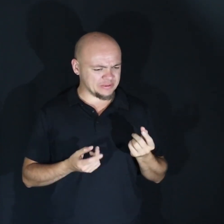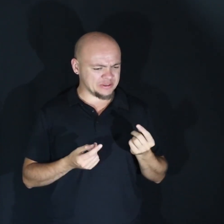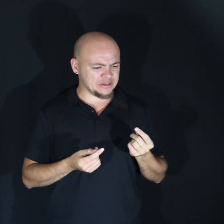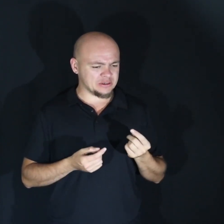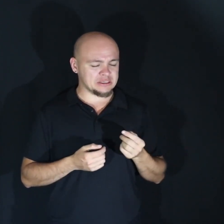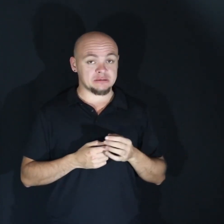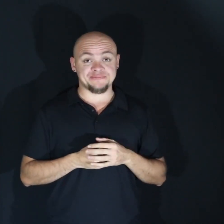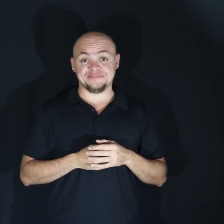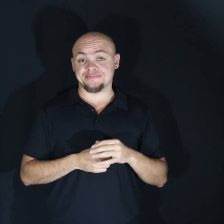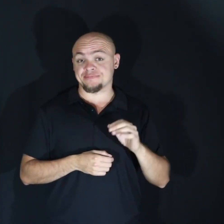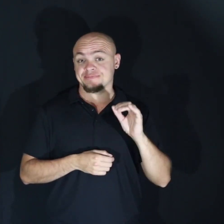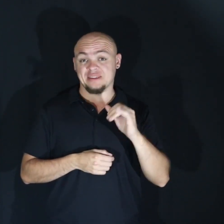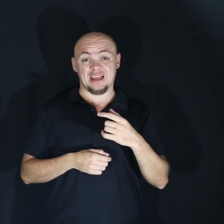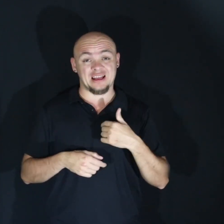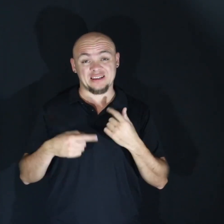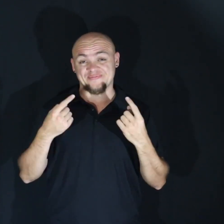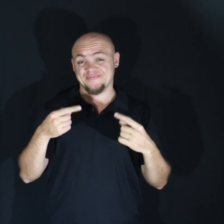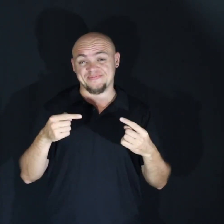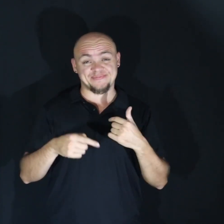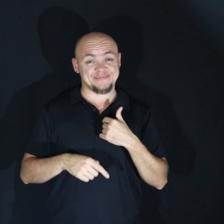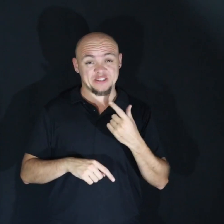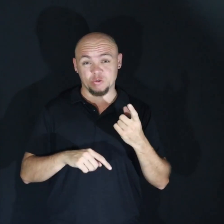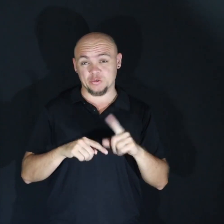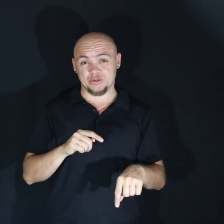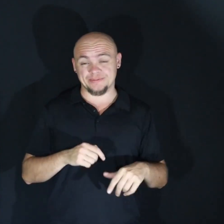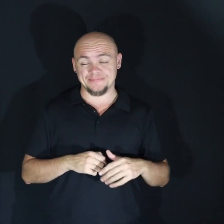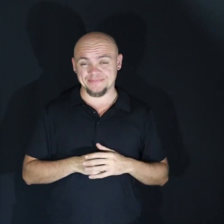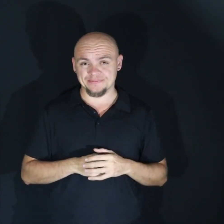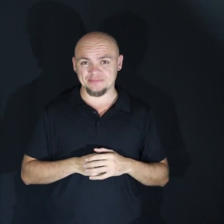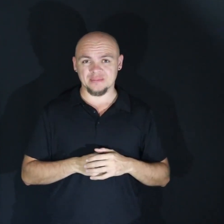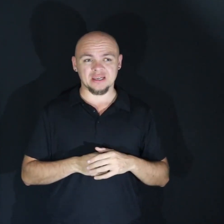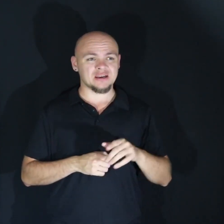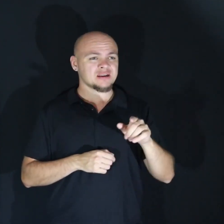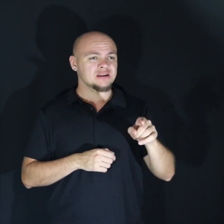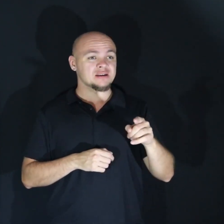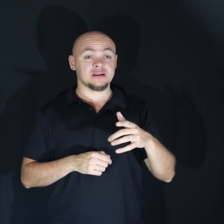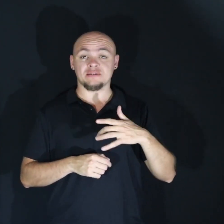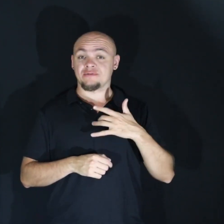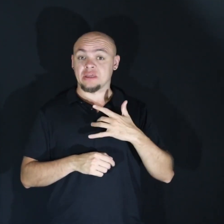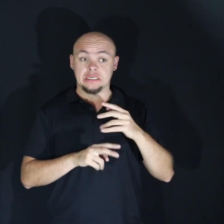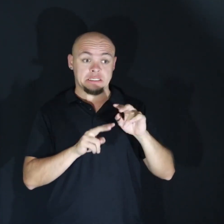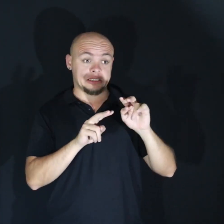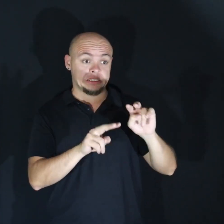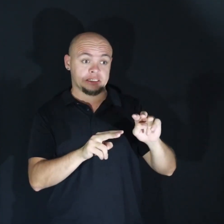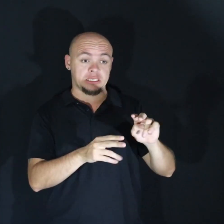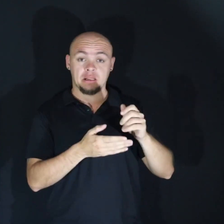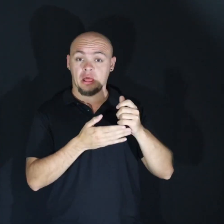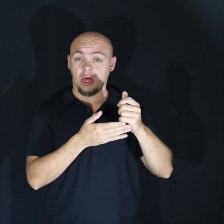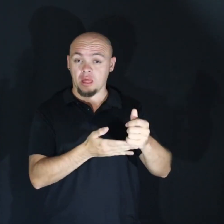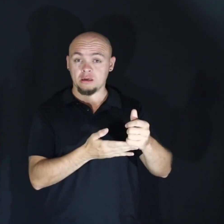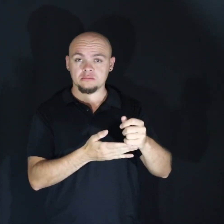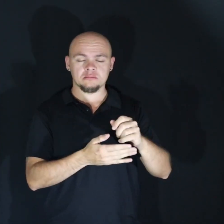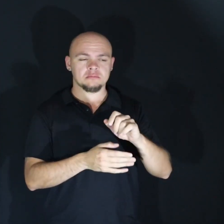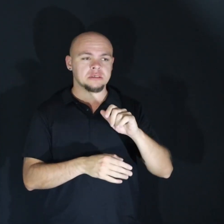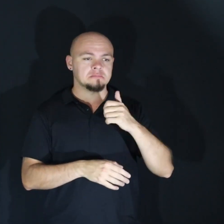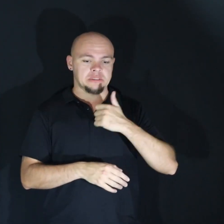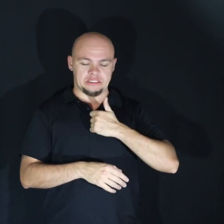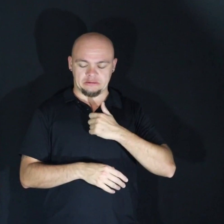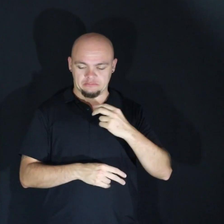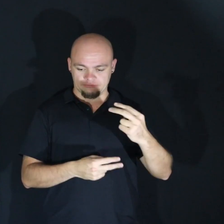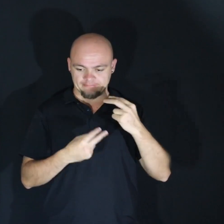And I couldn't argue with that. How can I help someone else feel seen if I won't even look at